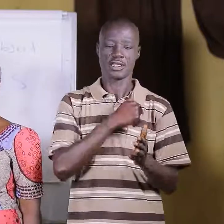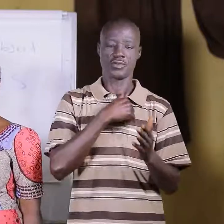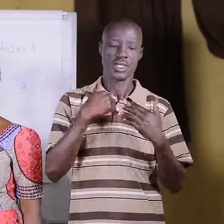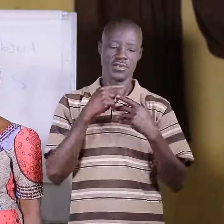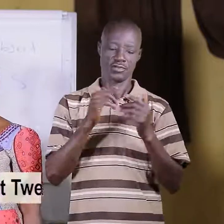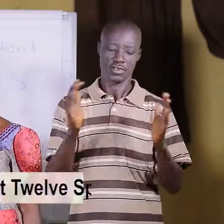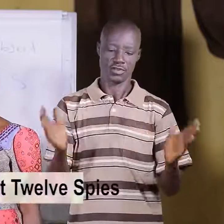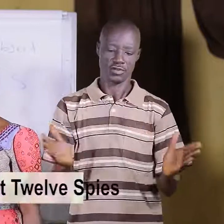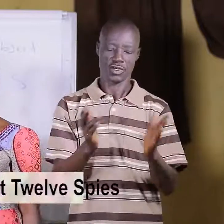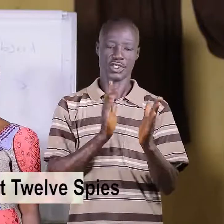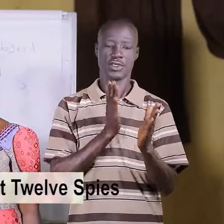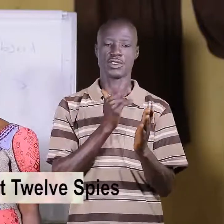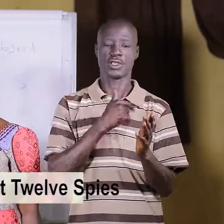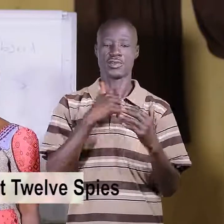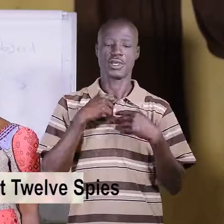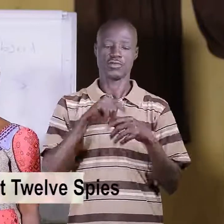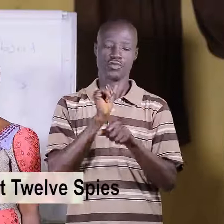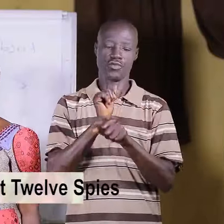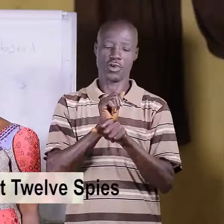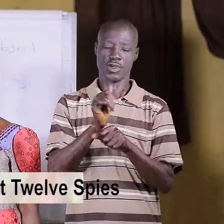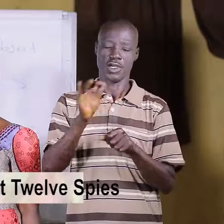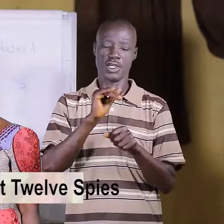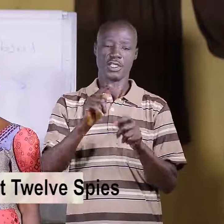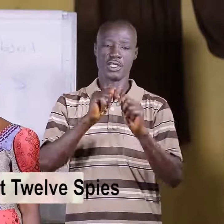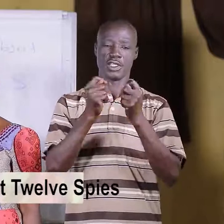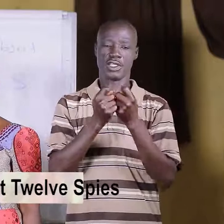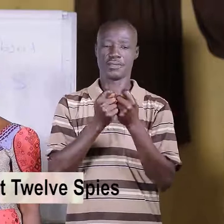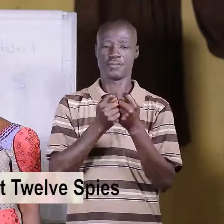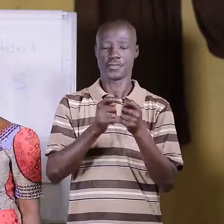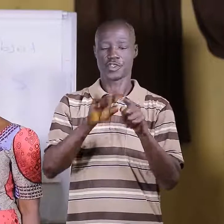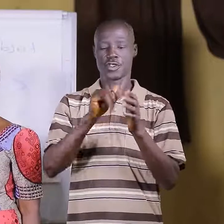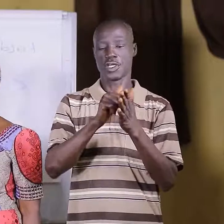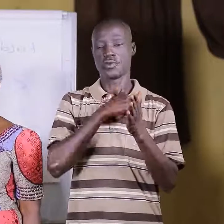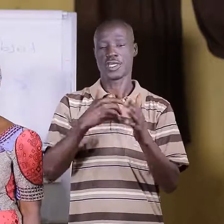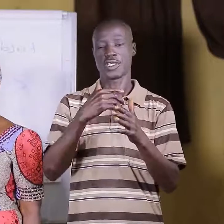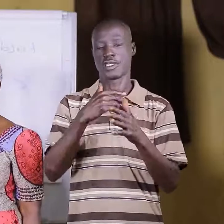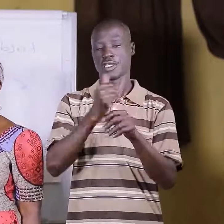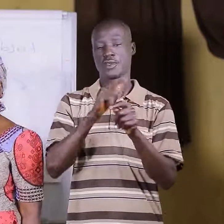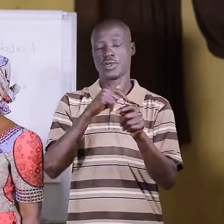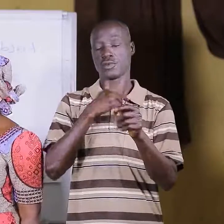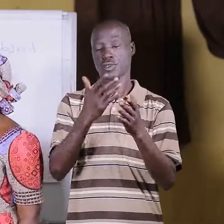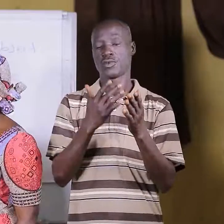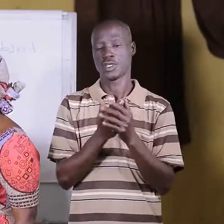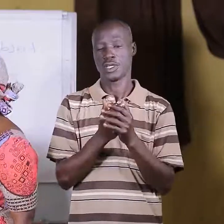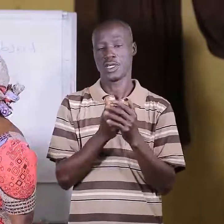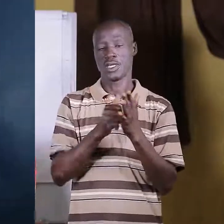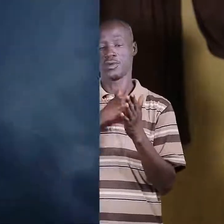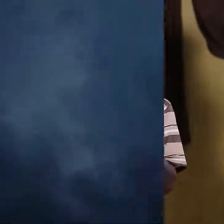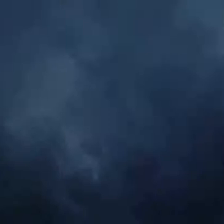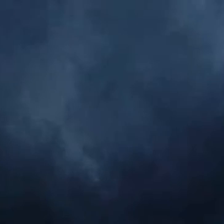ourselves. We need to work as a team in order to reach the goal God has designed